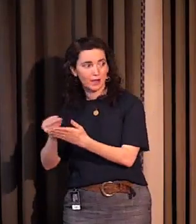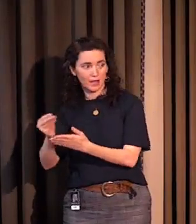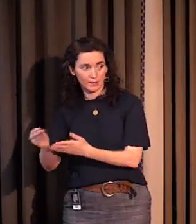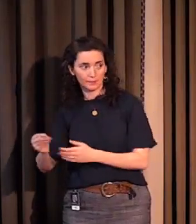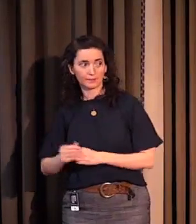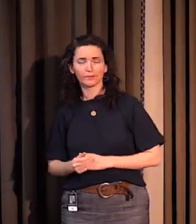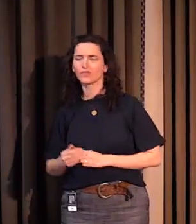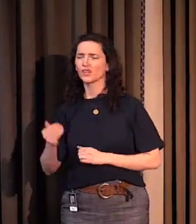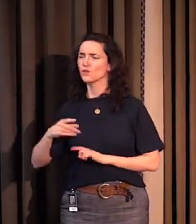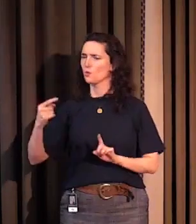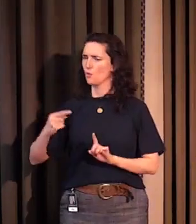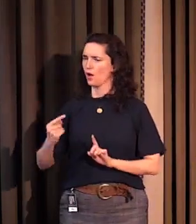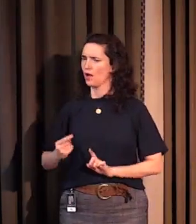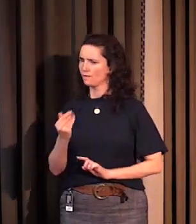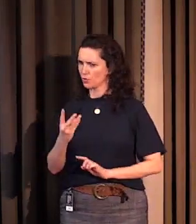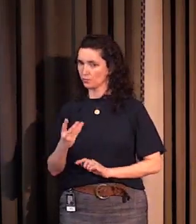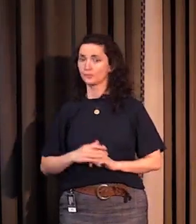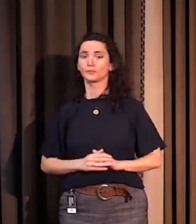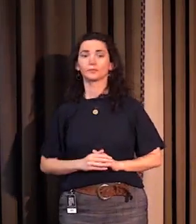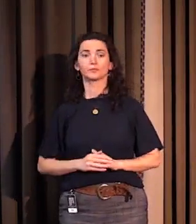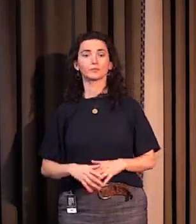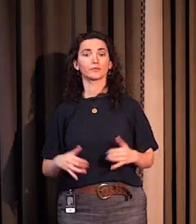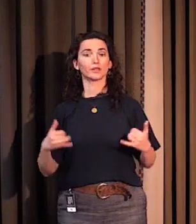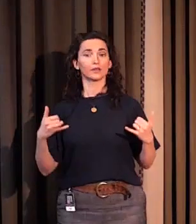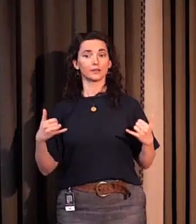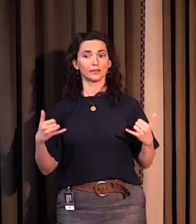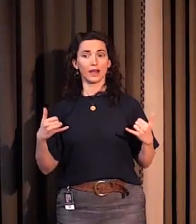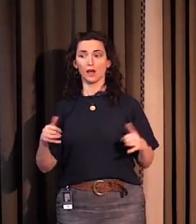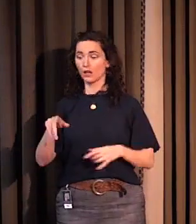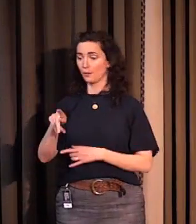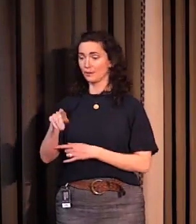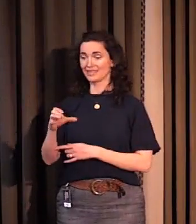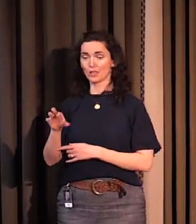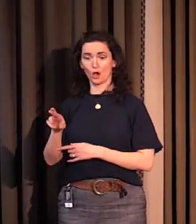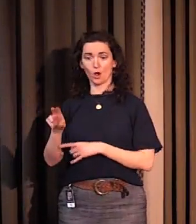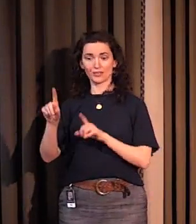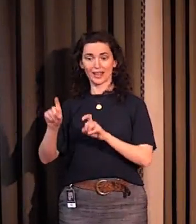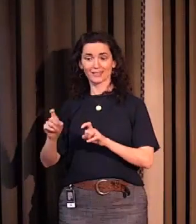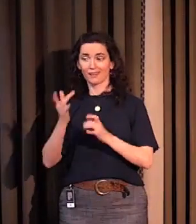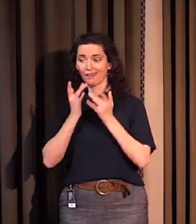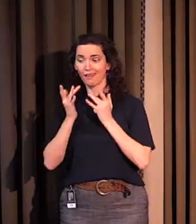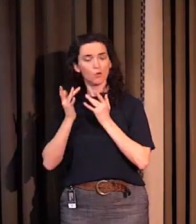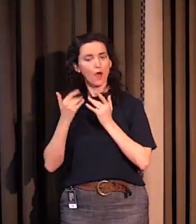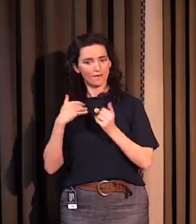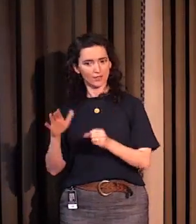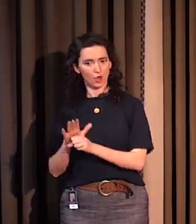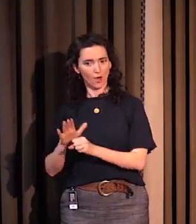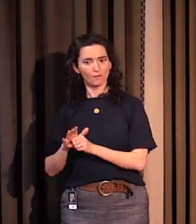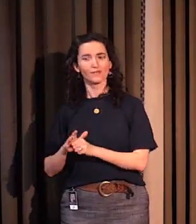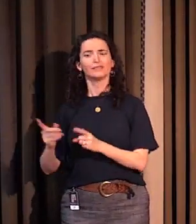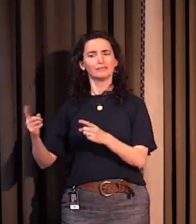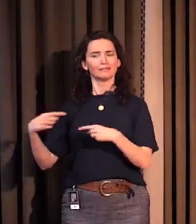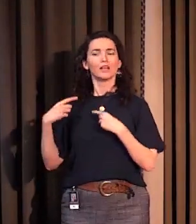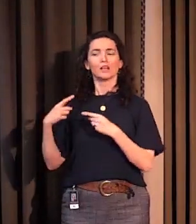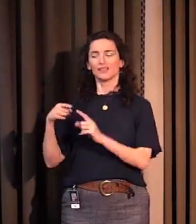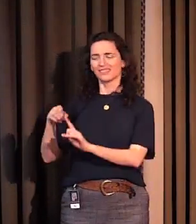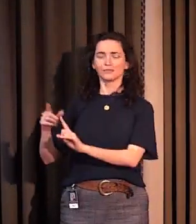to this. There is not a shortage right now of PCR tests. So people seeking the more formal, the more